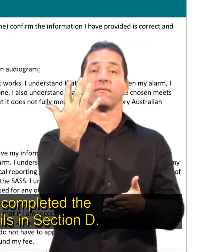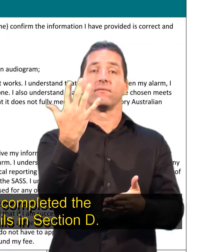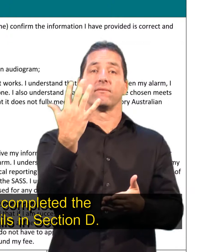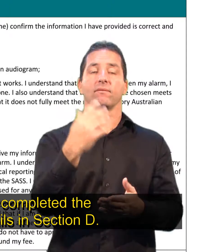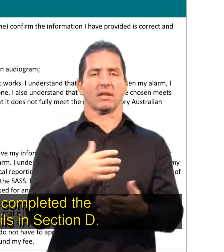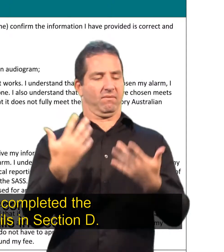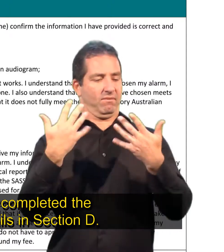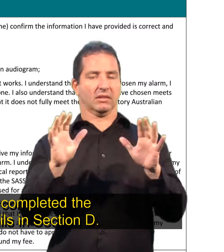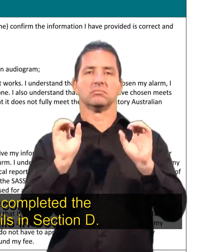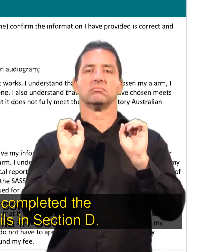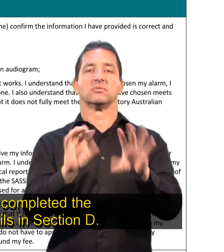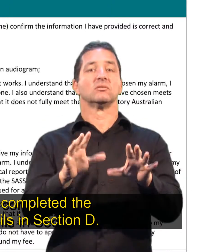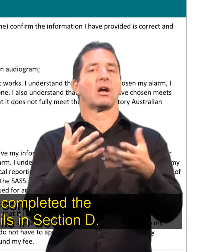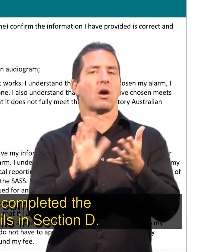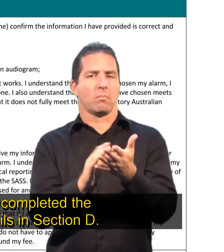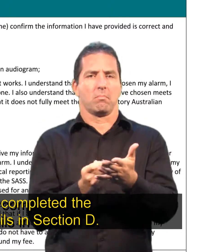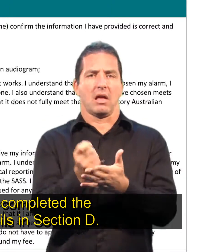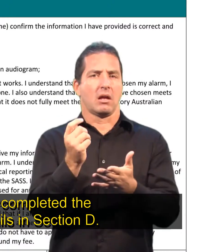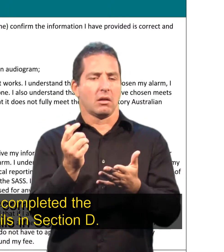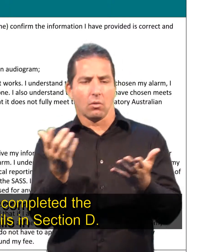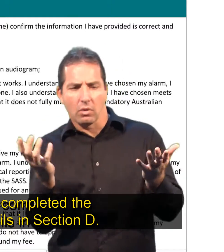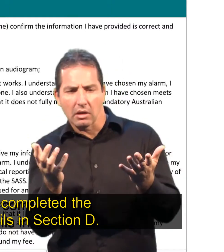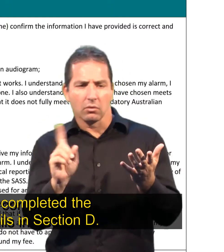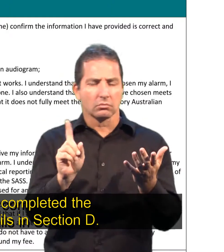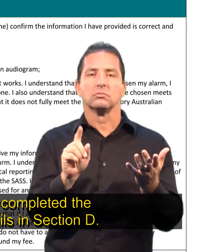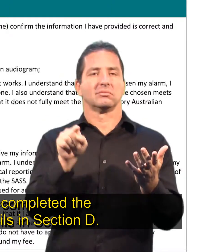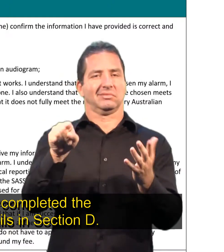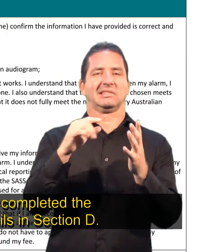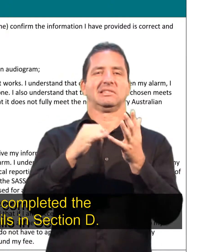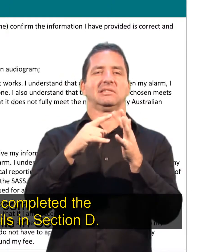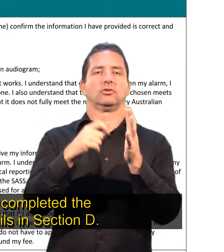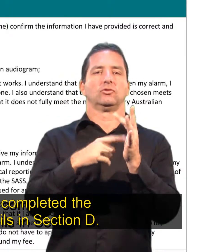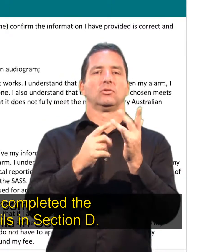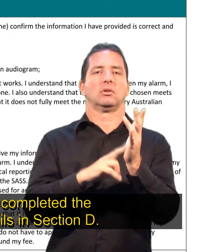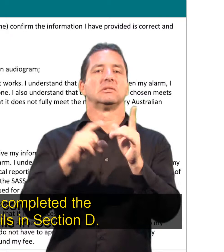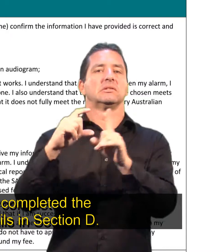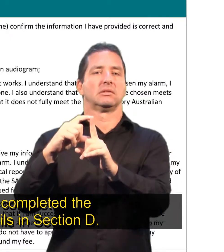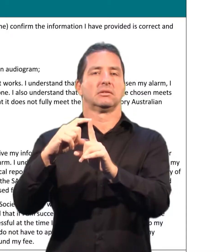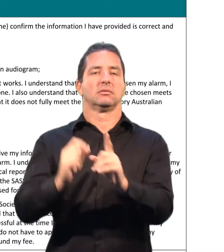5. You have completed the payment details in Section D.